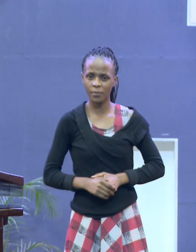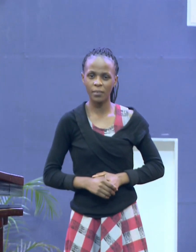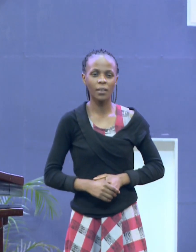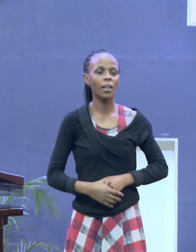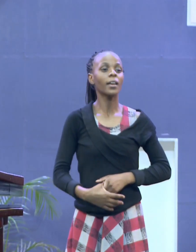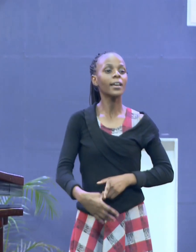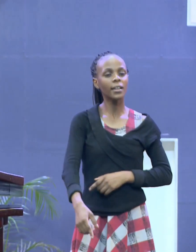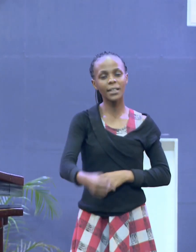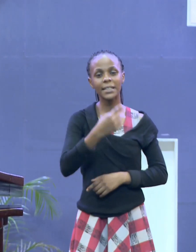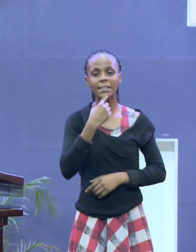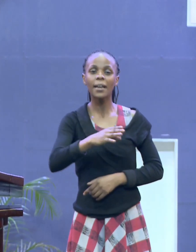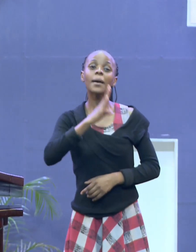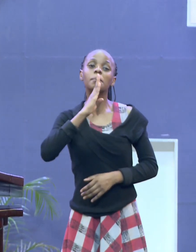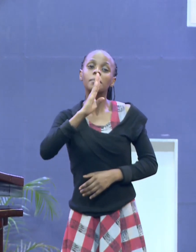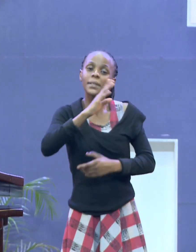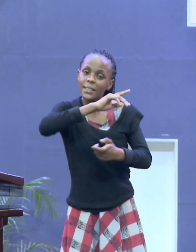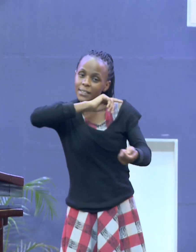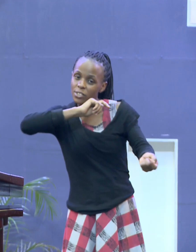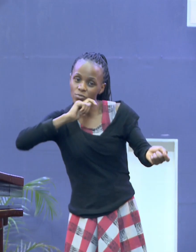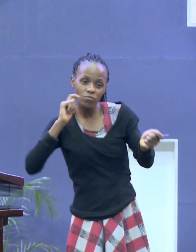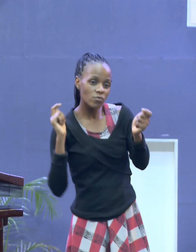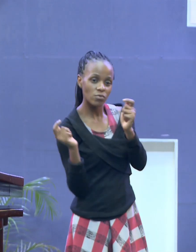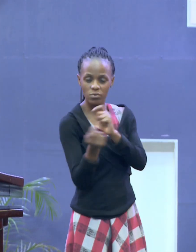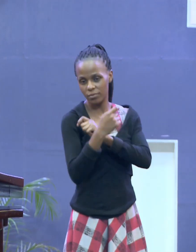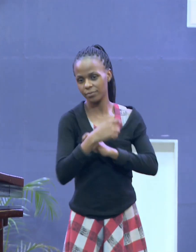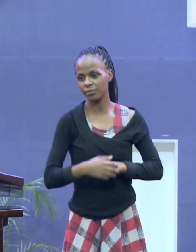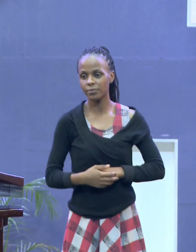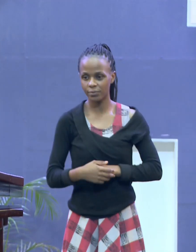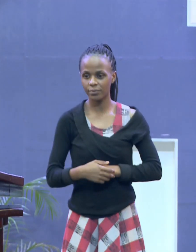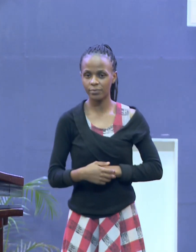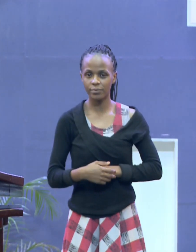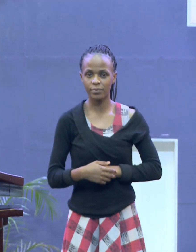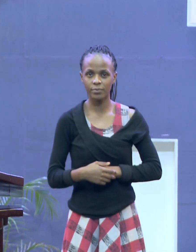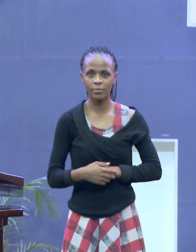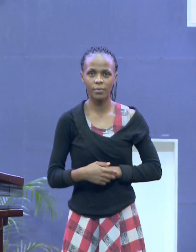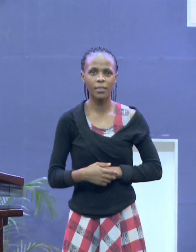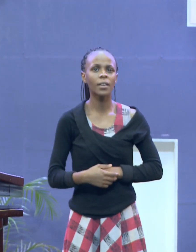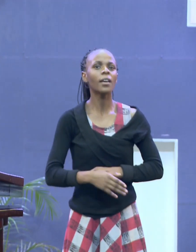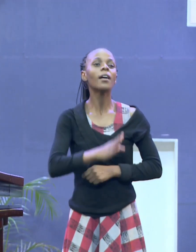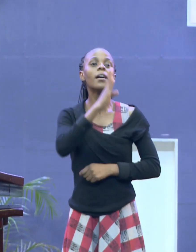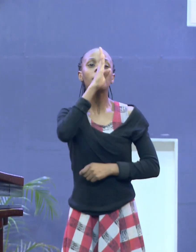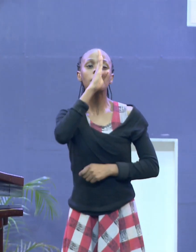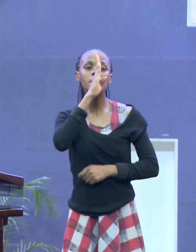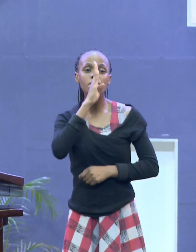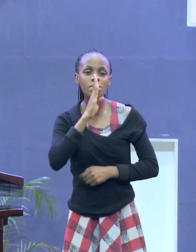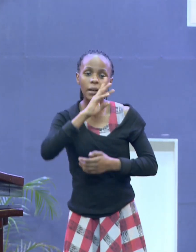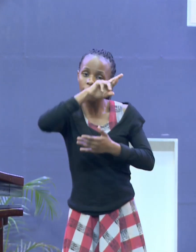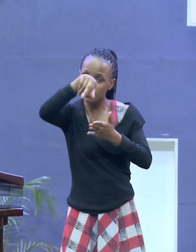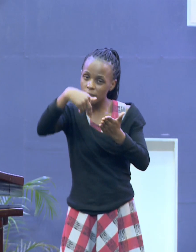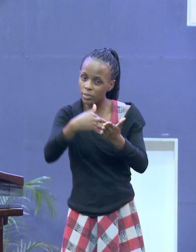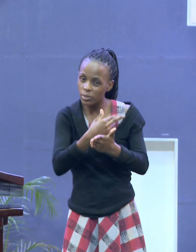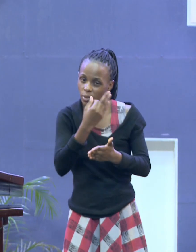be transformed. Agambye muchusiwe. By the renewing of your